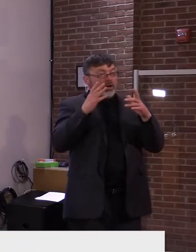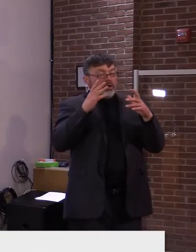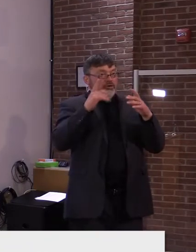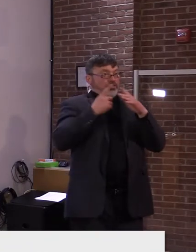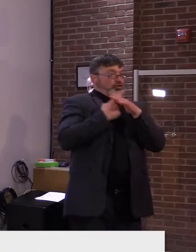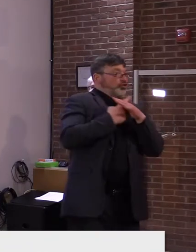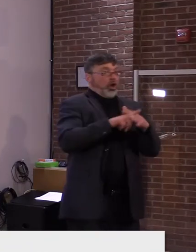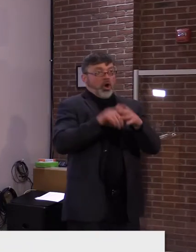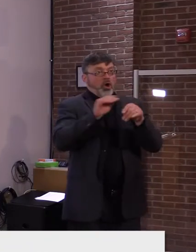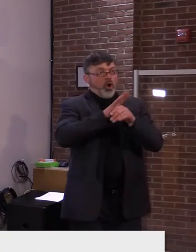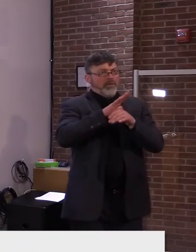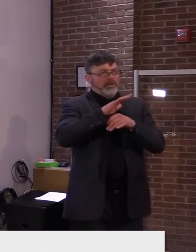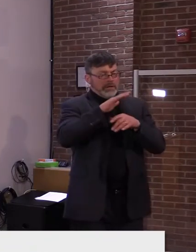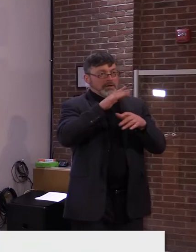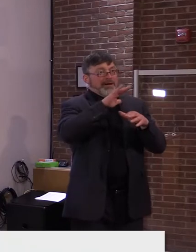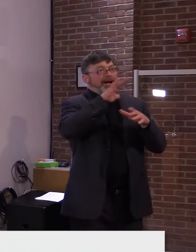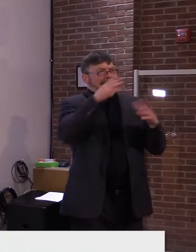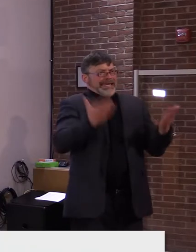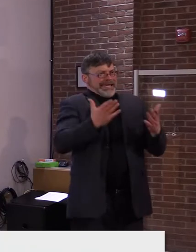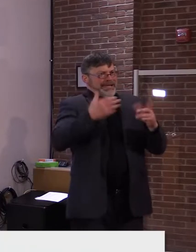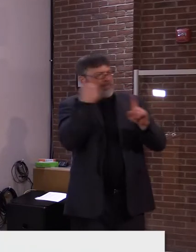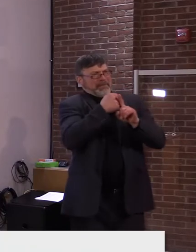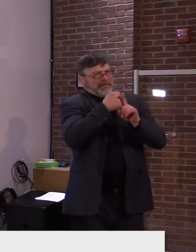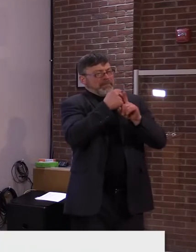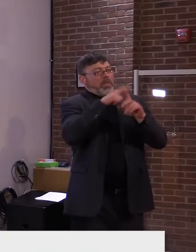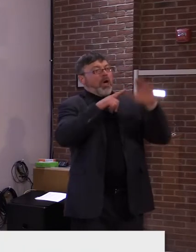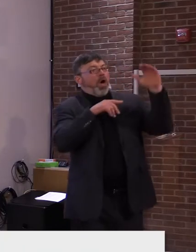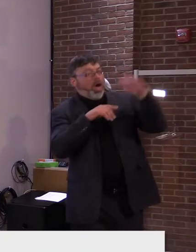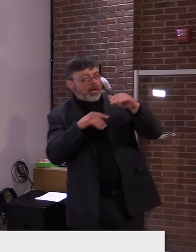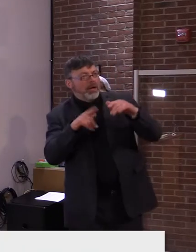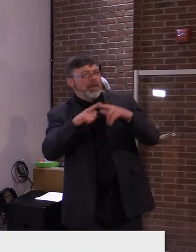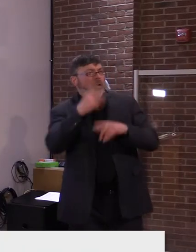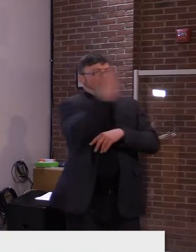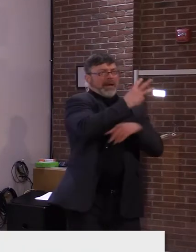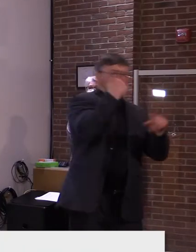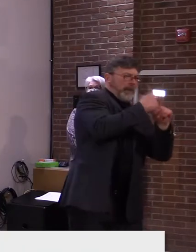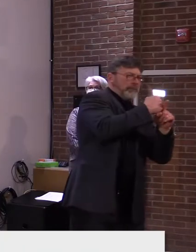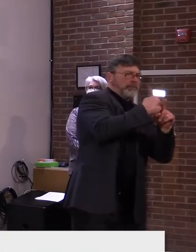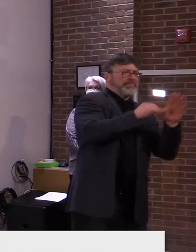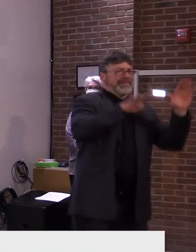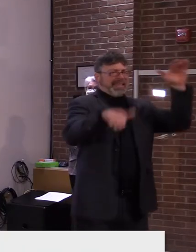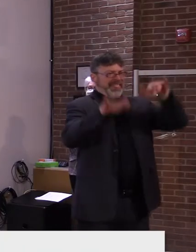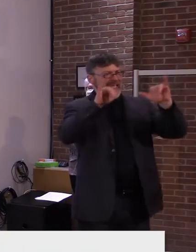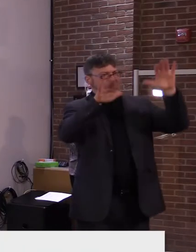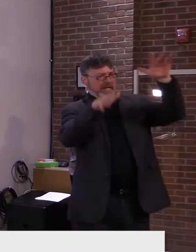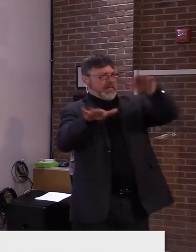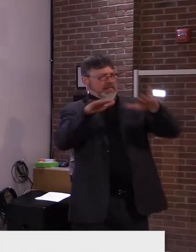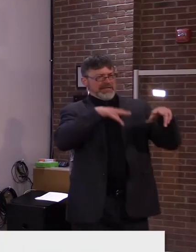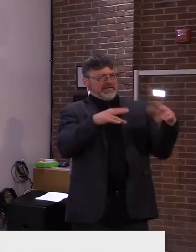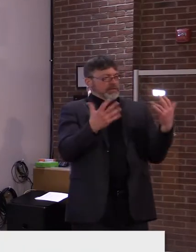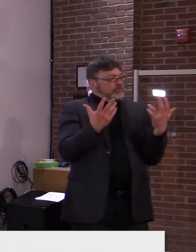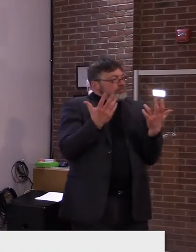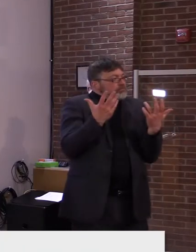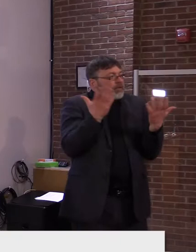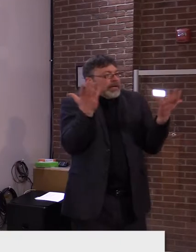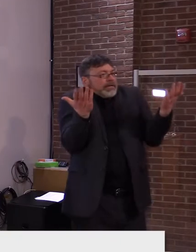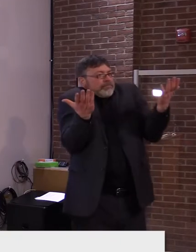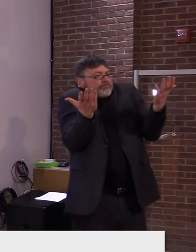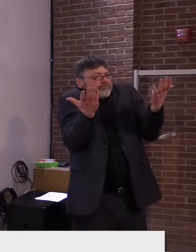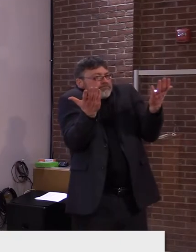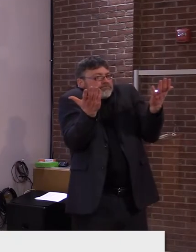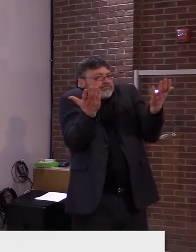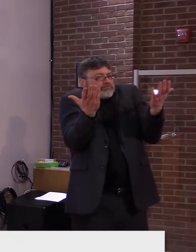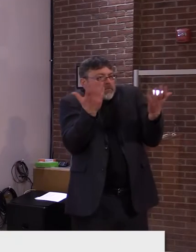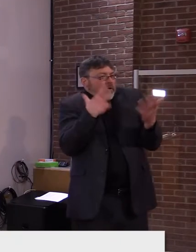not be scientifically explainable at this point in time. I'm just encouraged, to be honest, about the fact that the pace